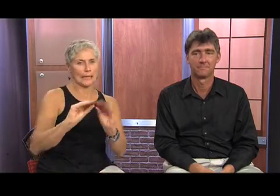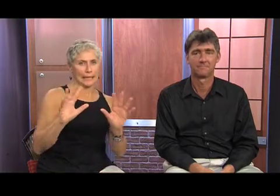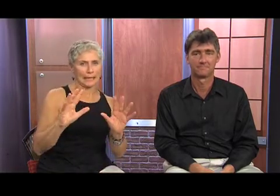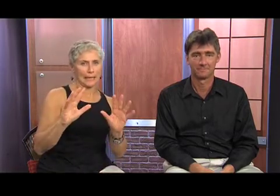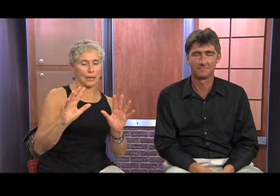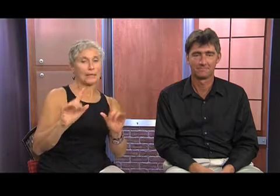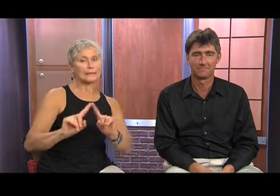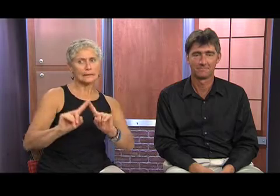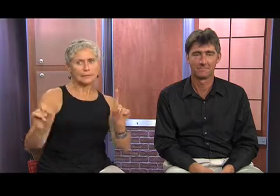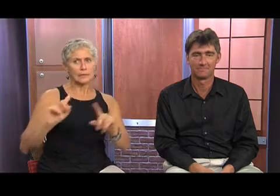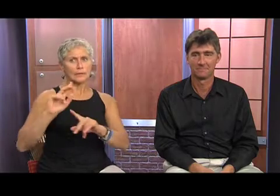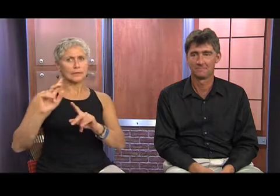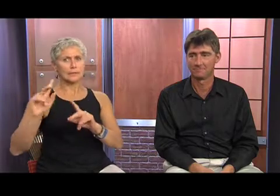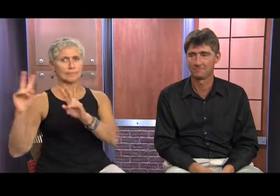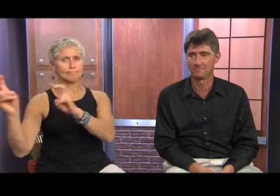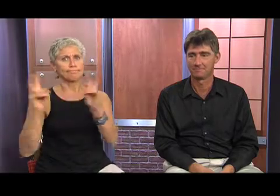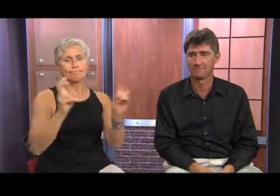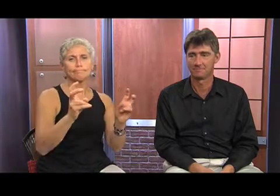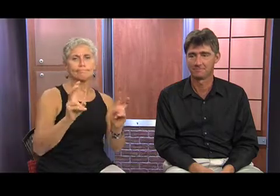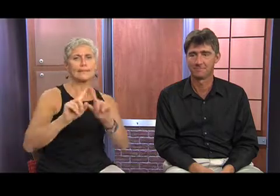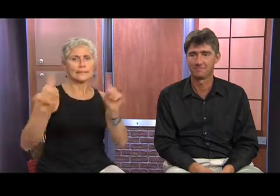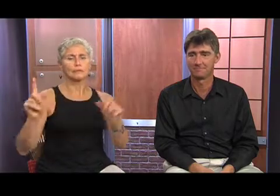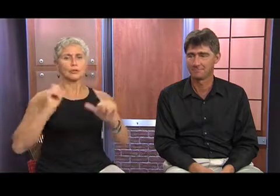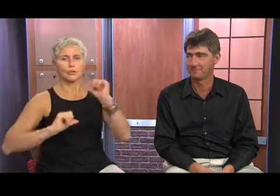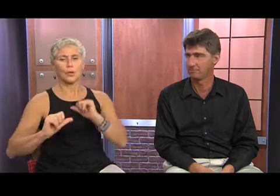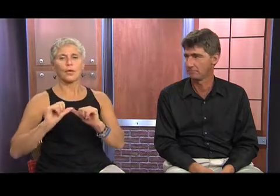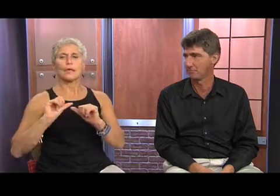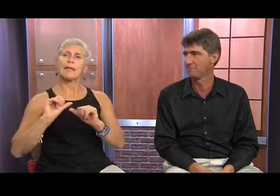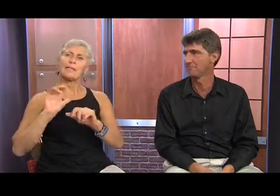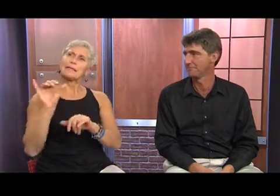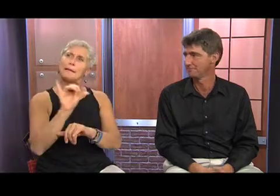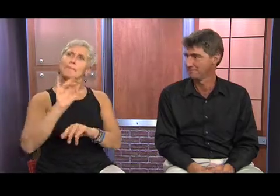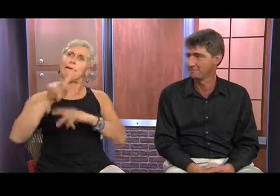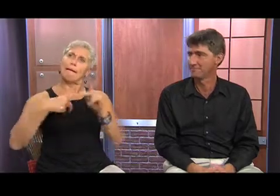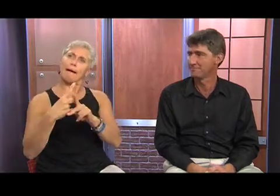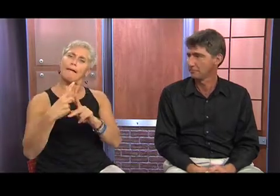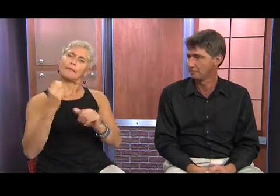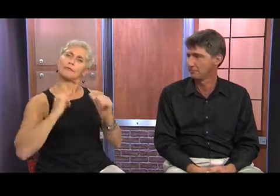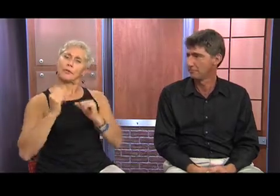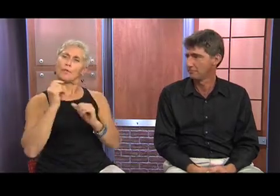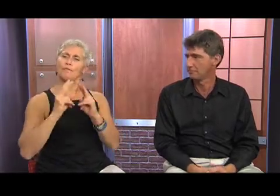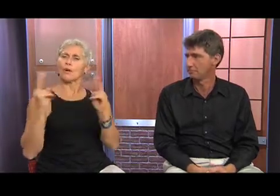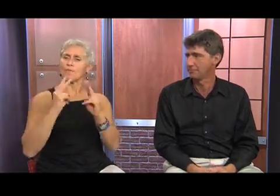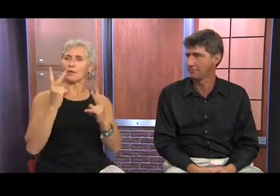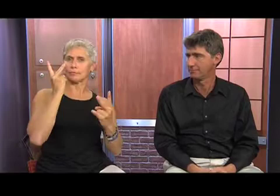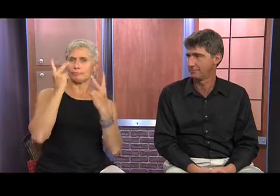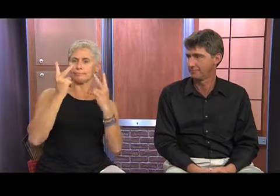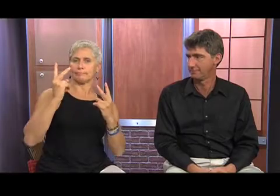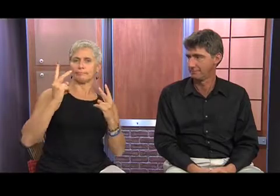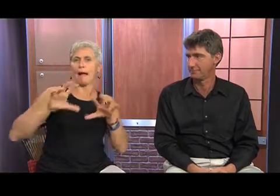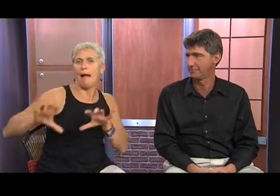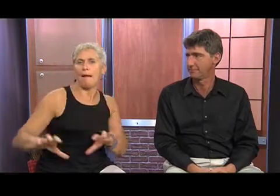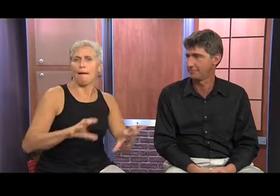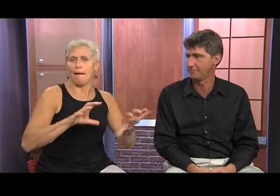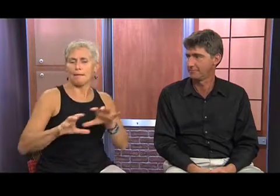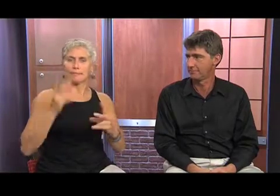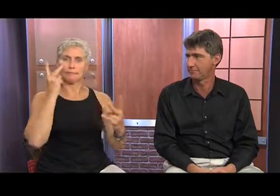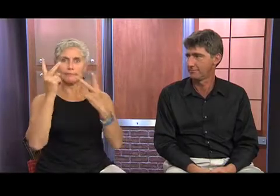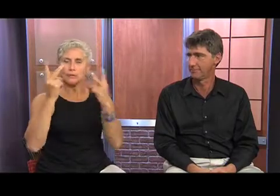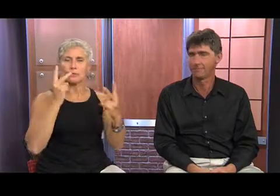people have the right expectation. But it's the same type of show. And when we've had our Cirque Dreams performances before, like Illuminations